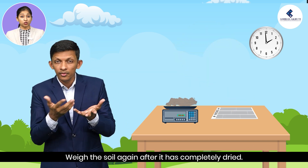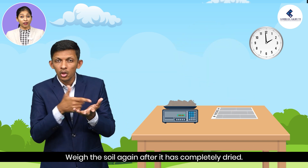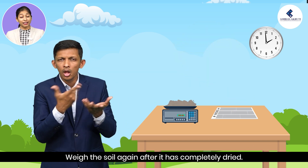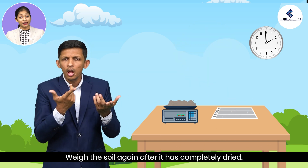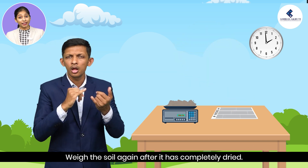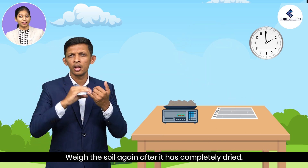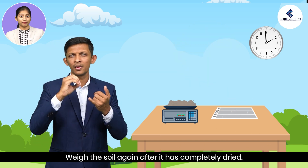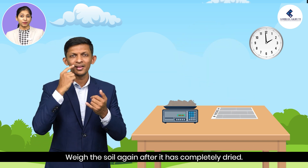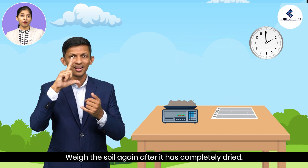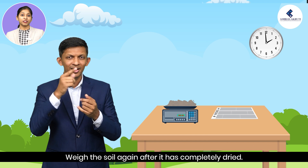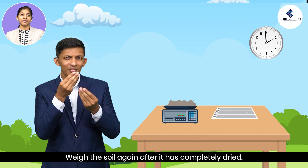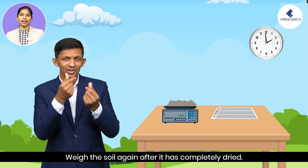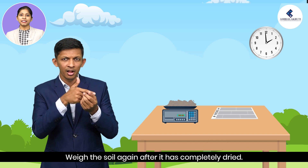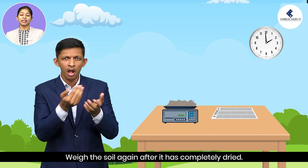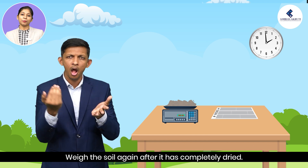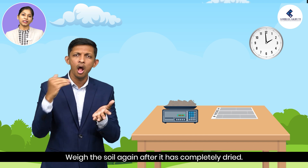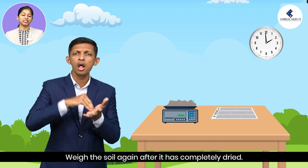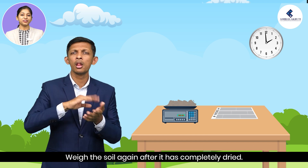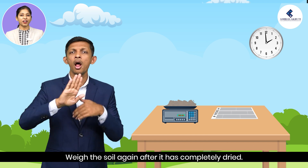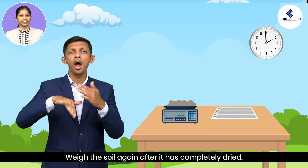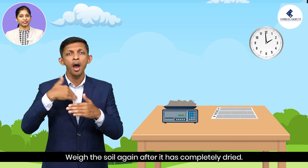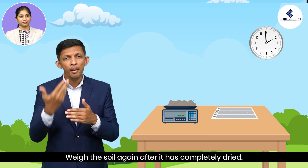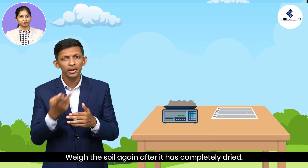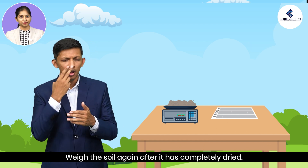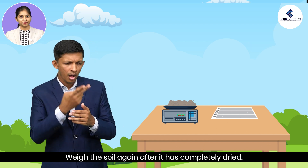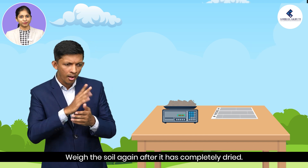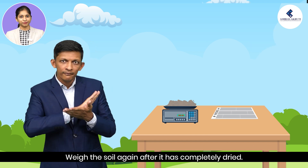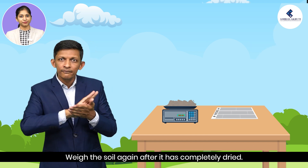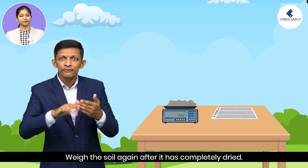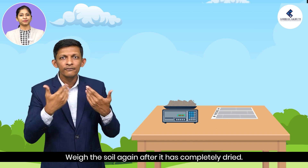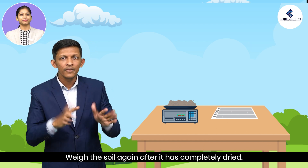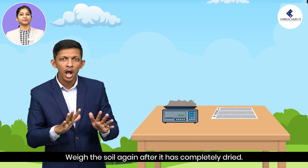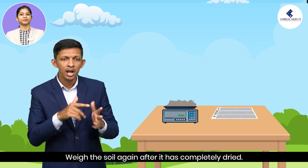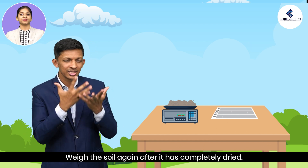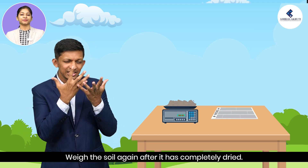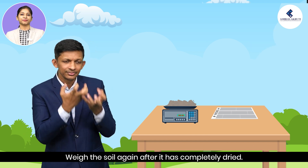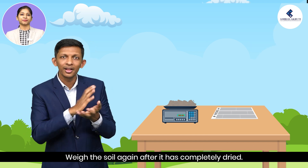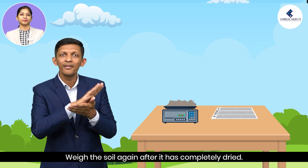Weigh the soil again after it has completely dried.